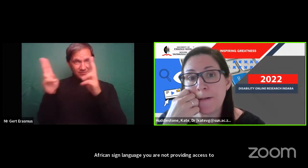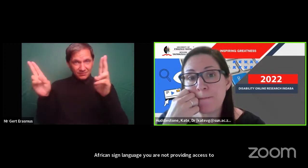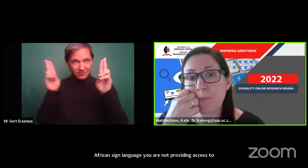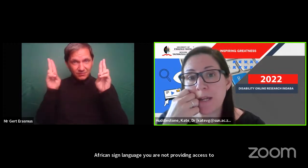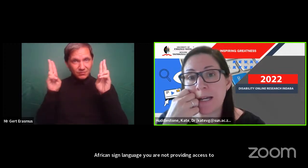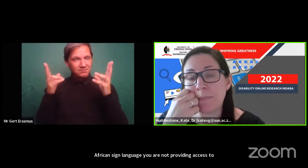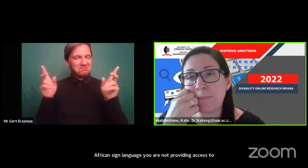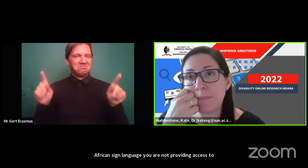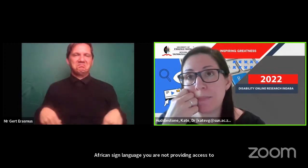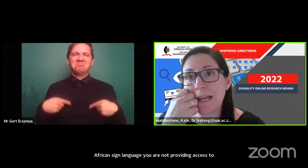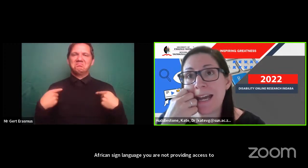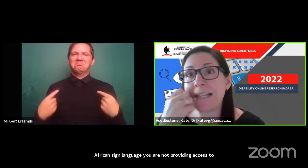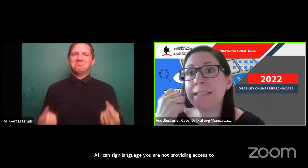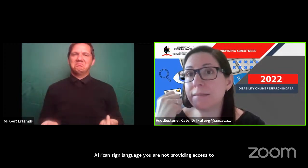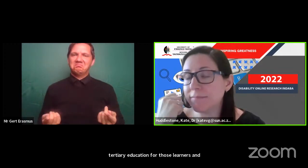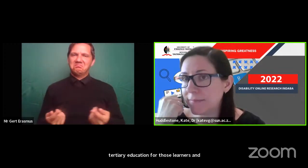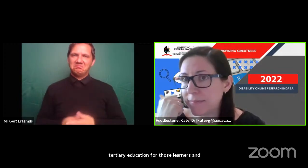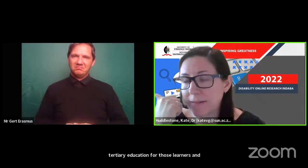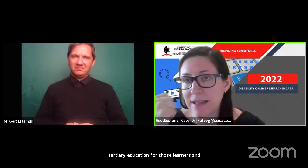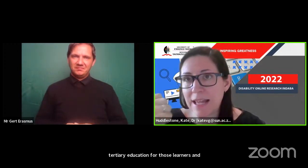learners. And